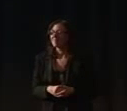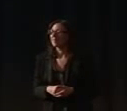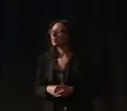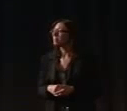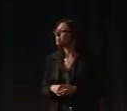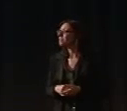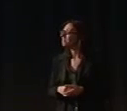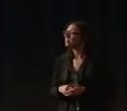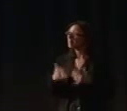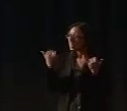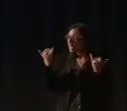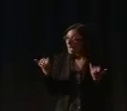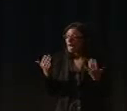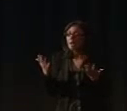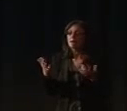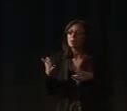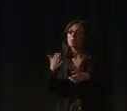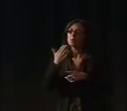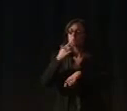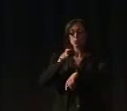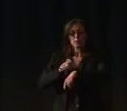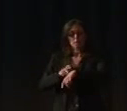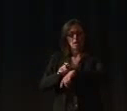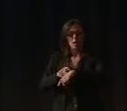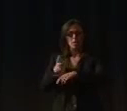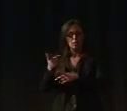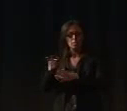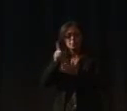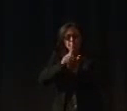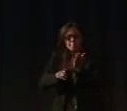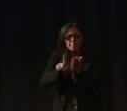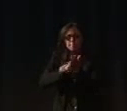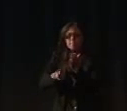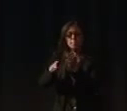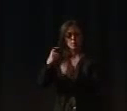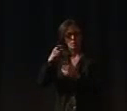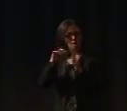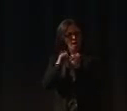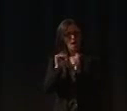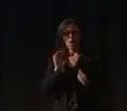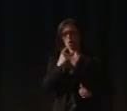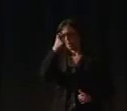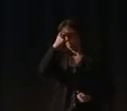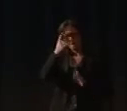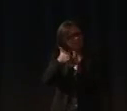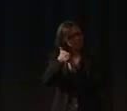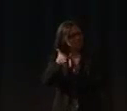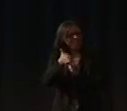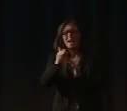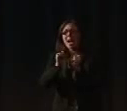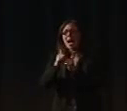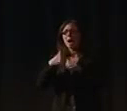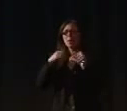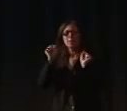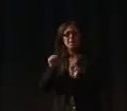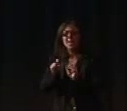to try to make some progress on understanding how our brain can do that, can, in a